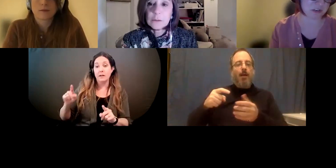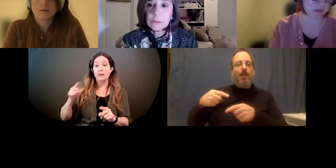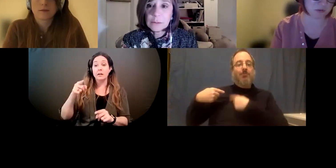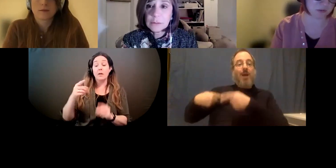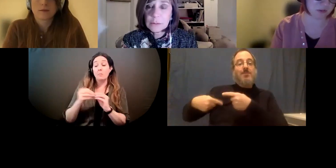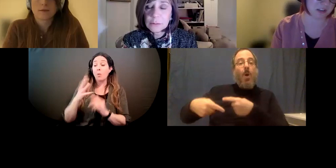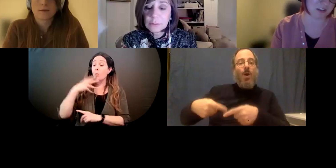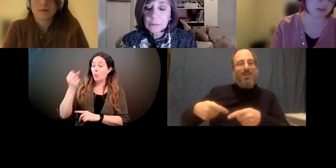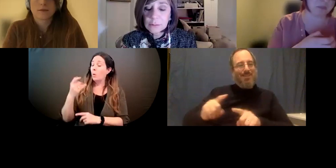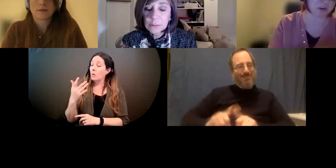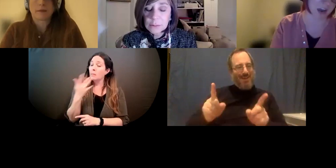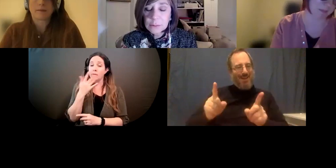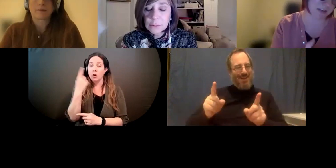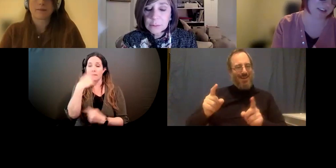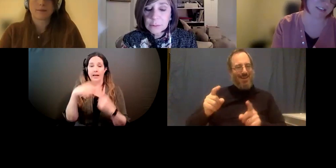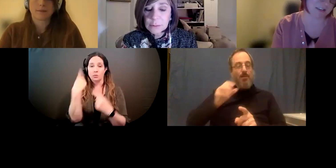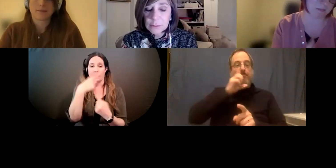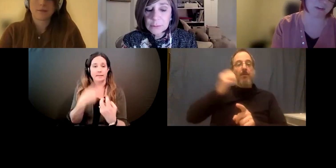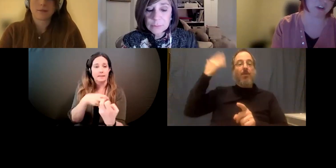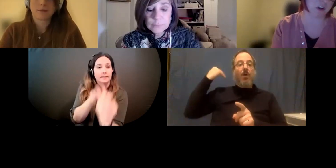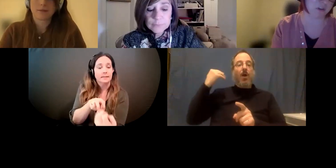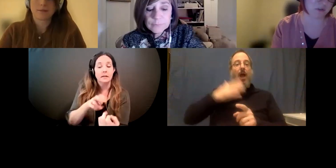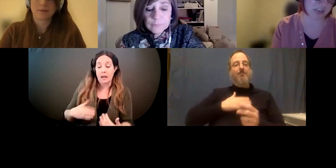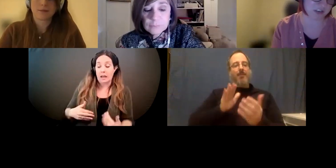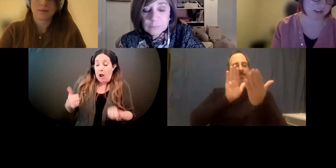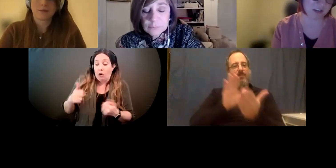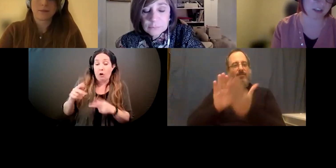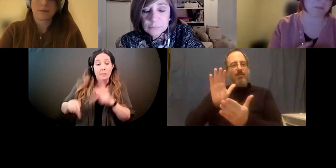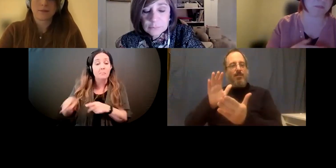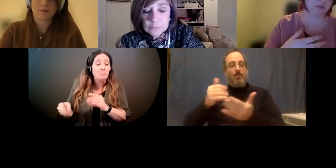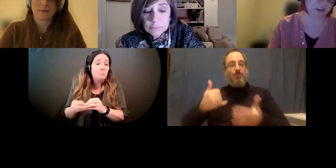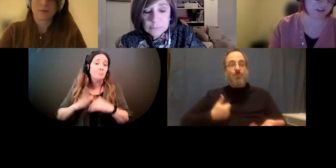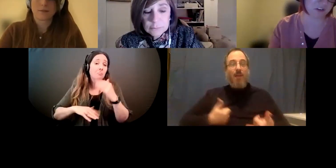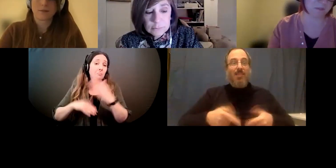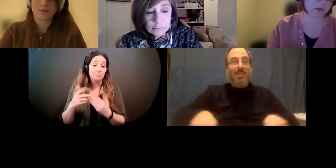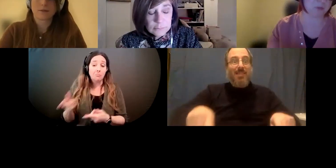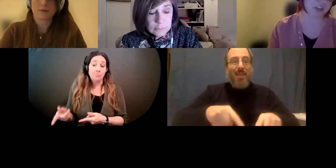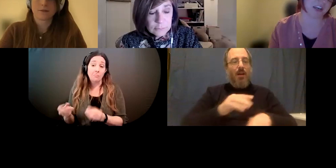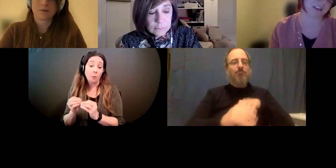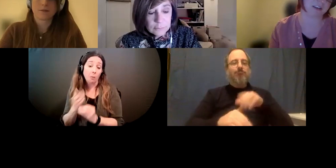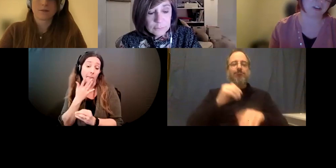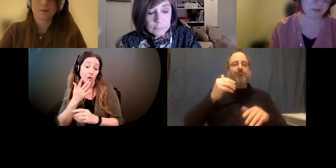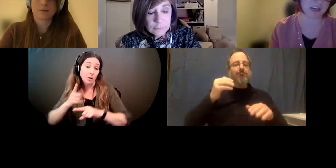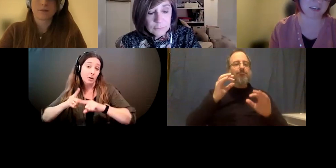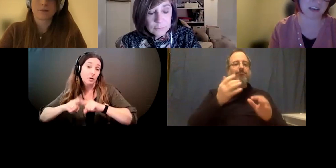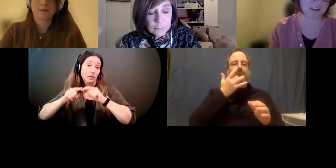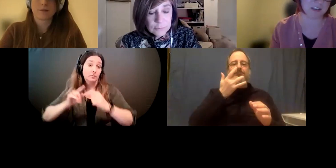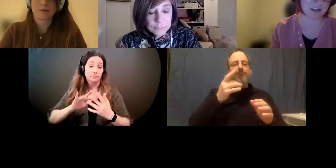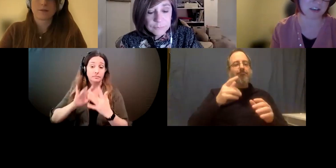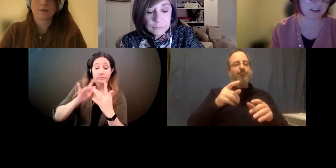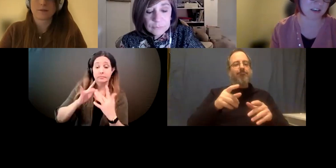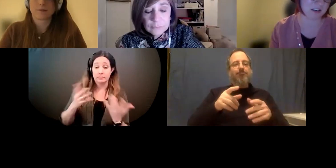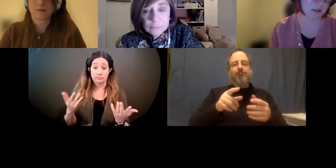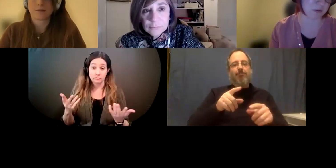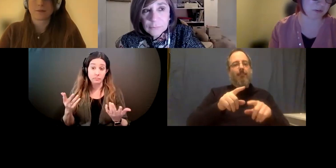who are used to, they were brought up in the spirit of communication, they prefer communicating as